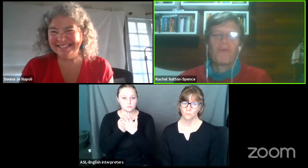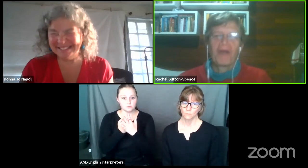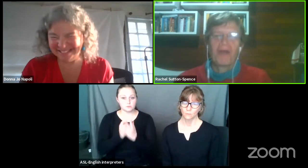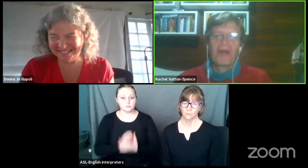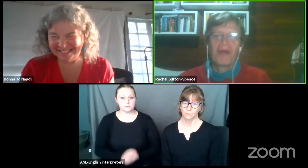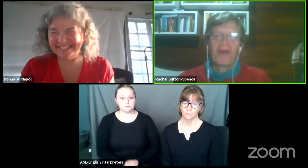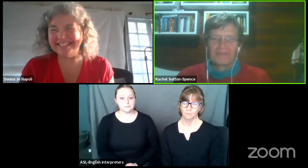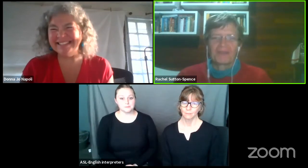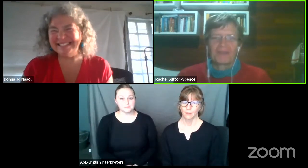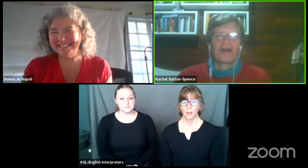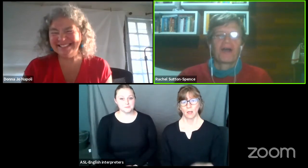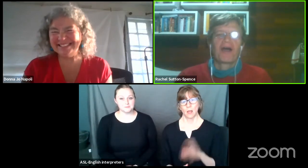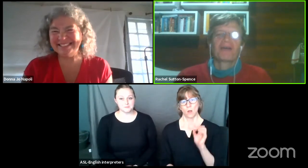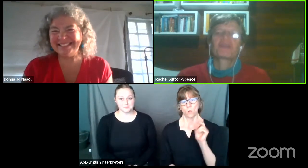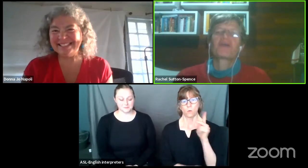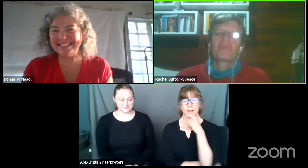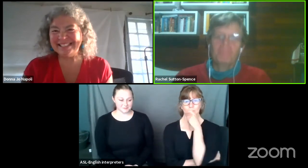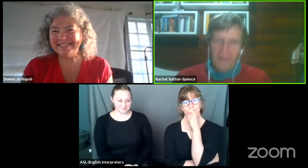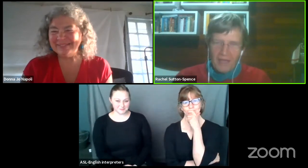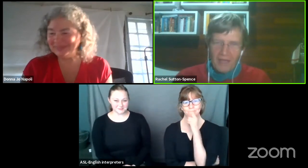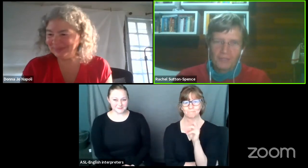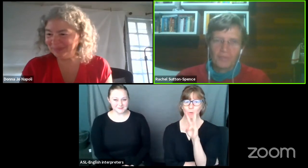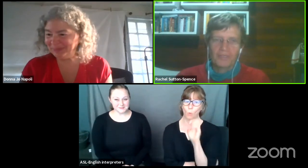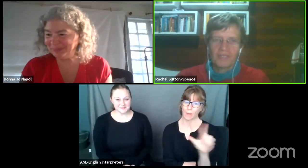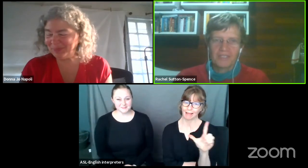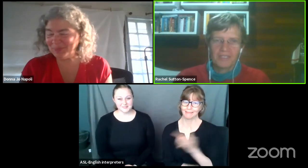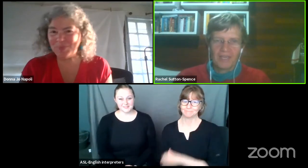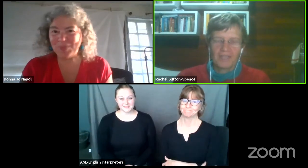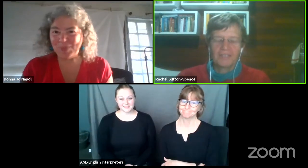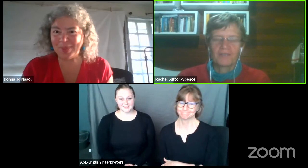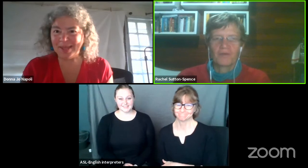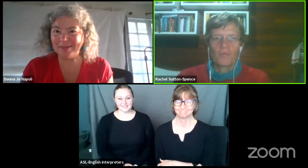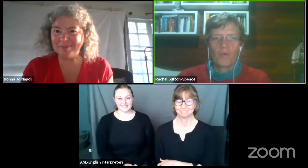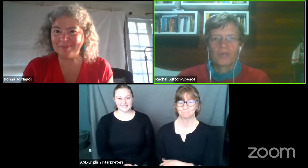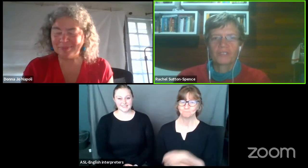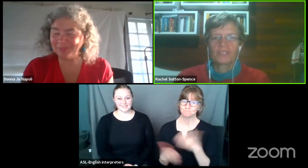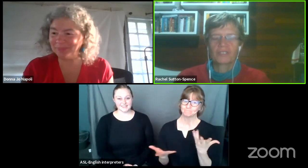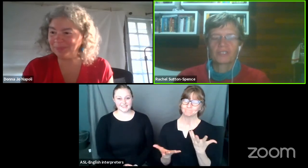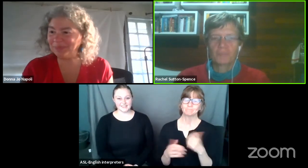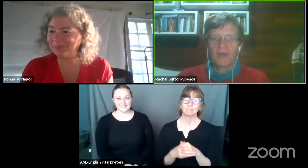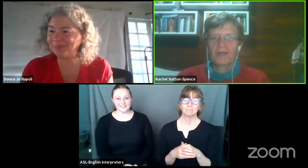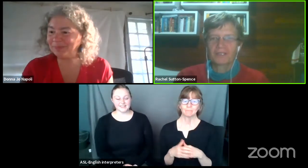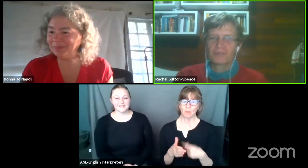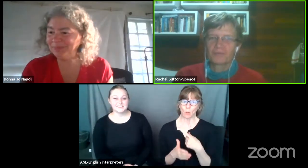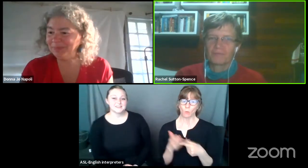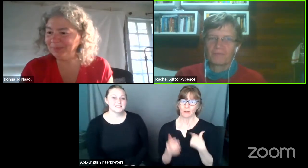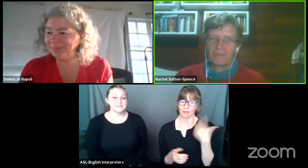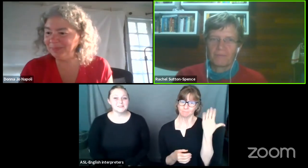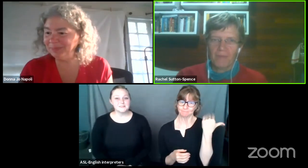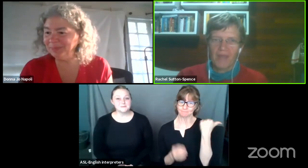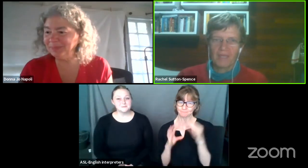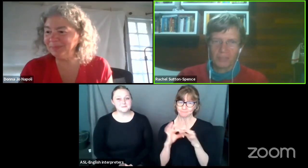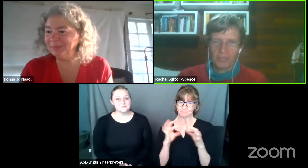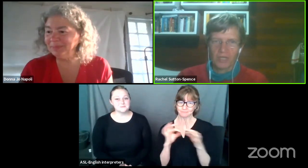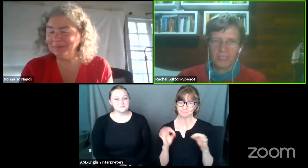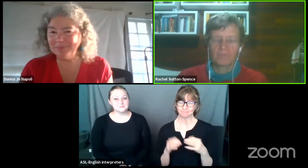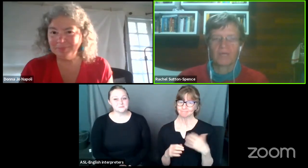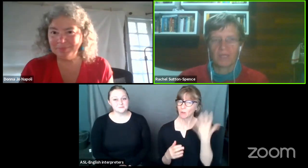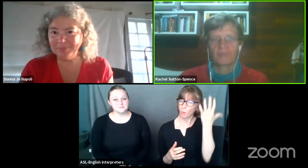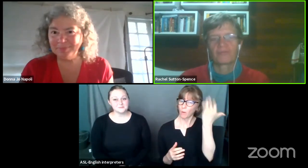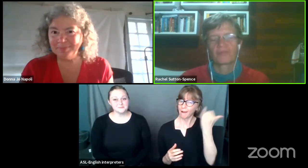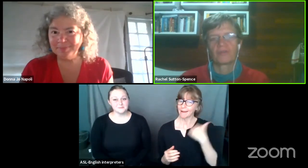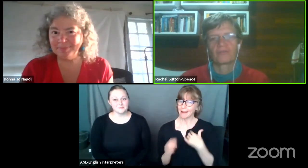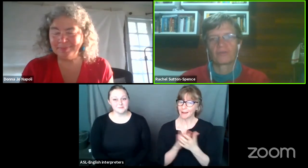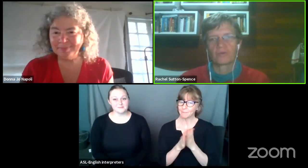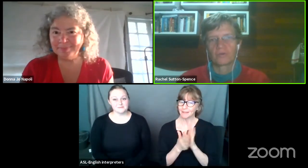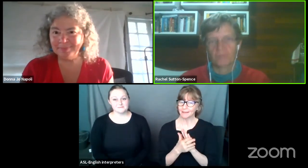Okay, well, going back to what I said, what sparked my interest, my